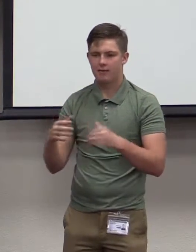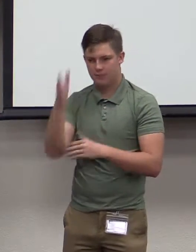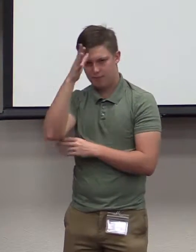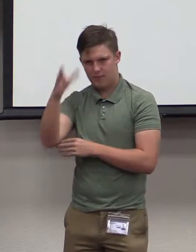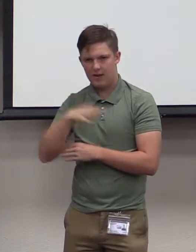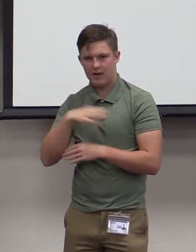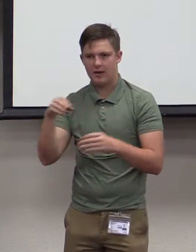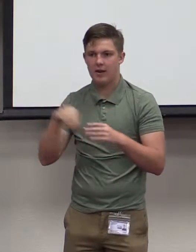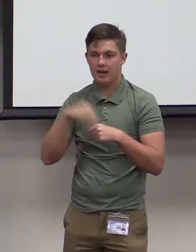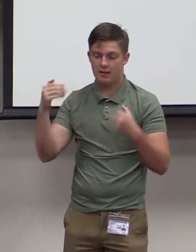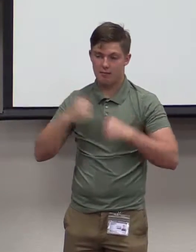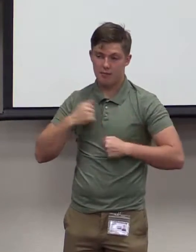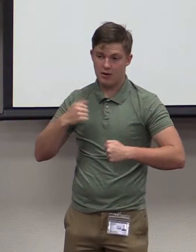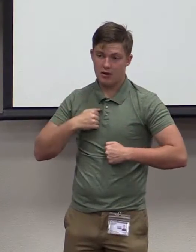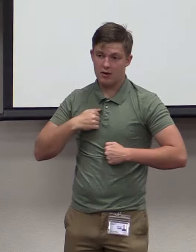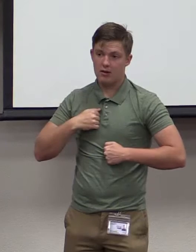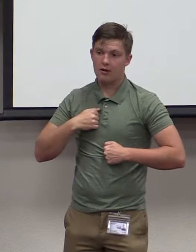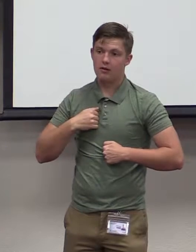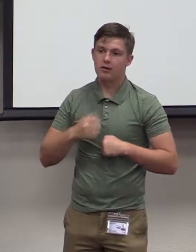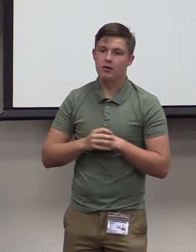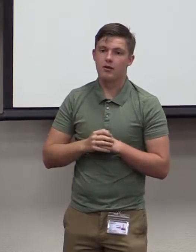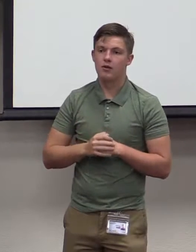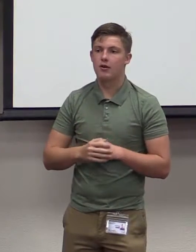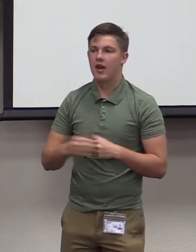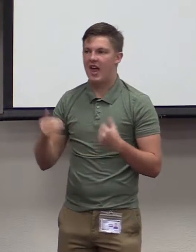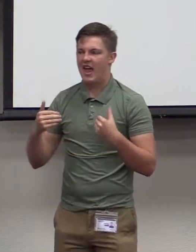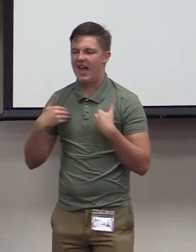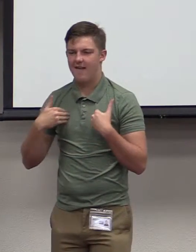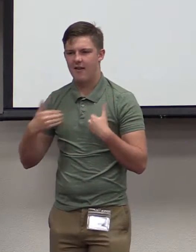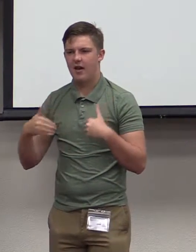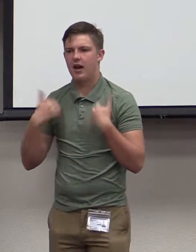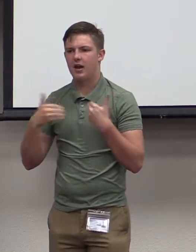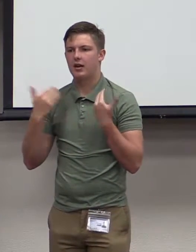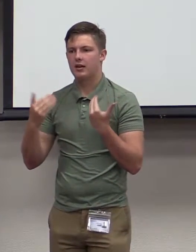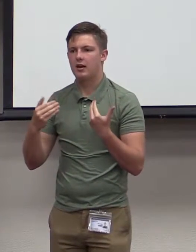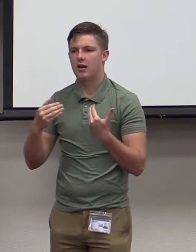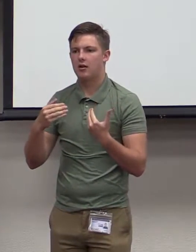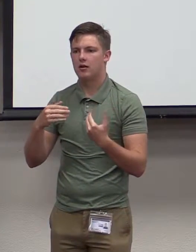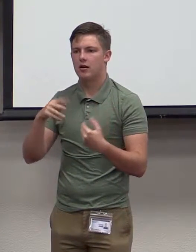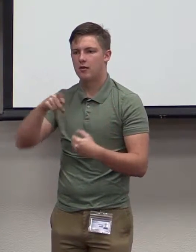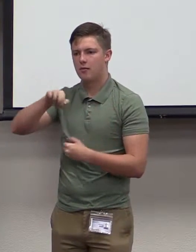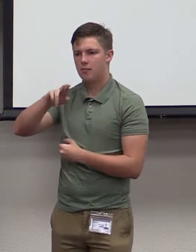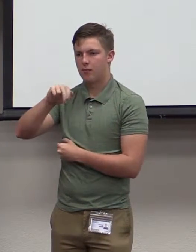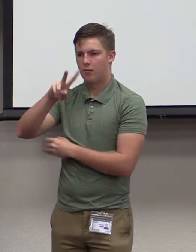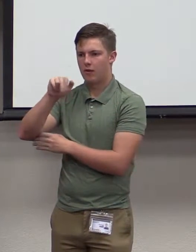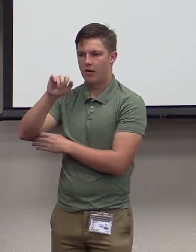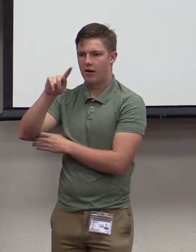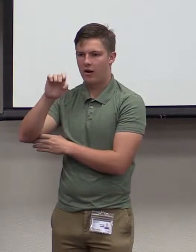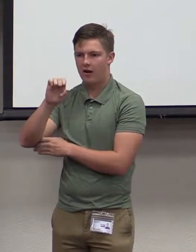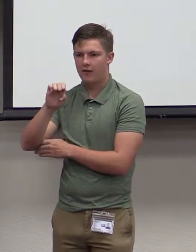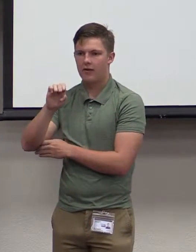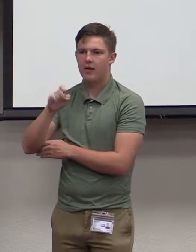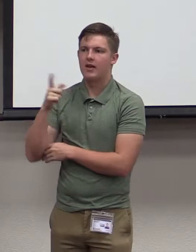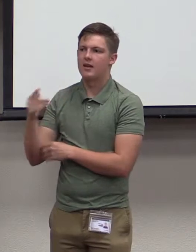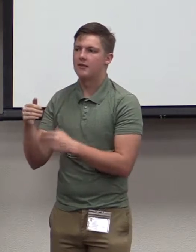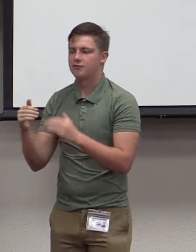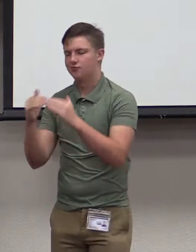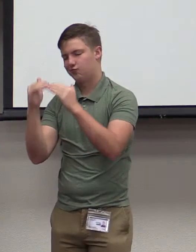there's a Willie Santiago who's a young private, who's a subpar private in the